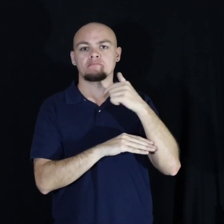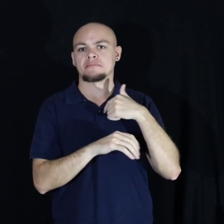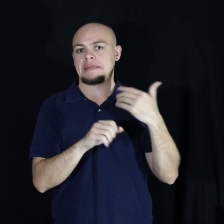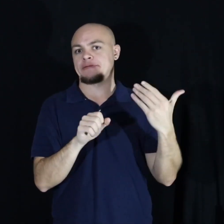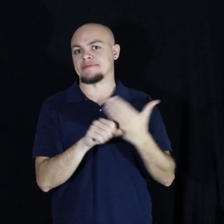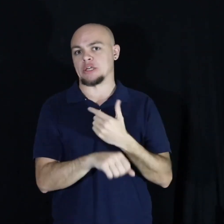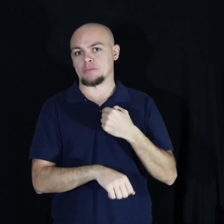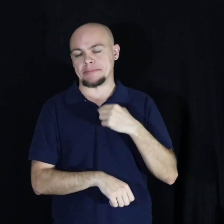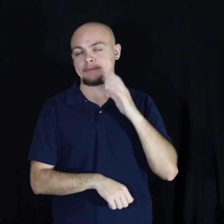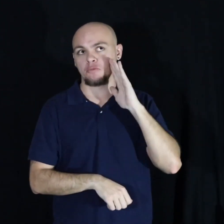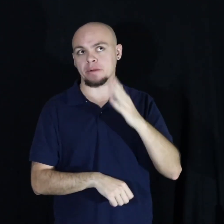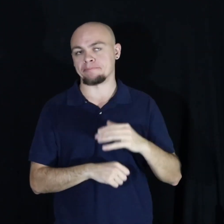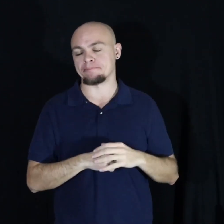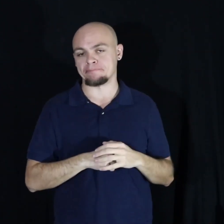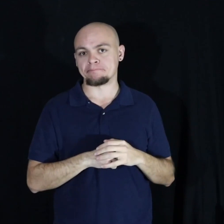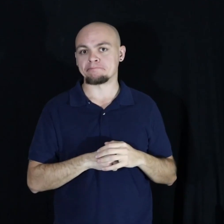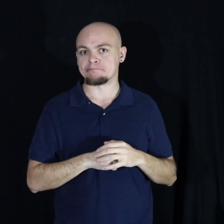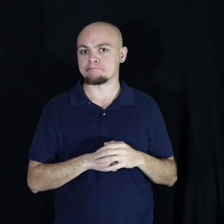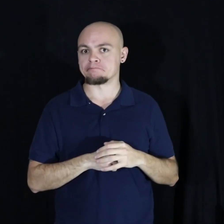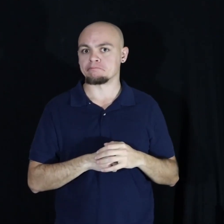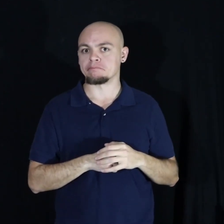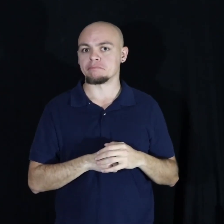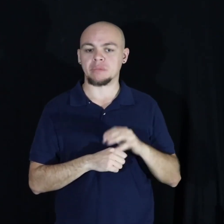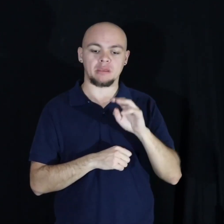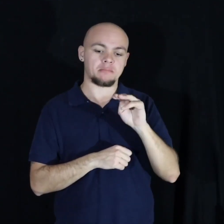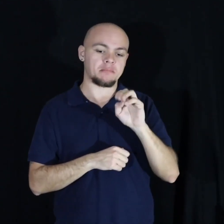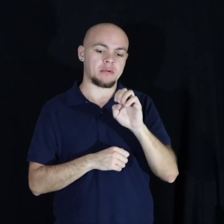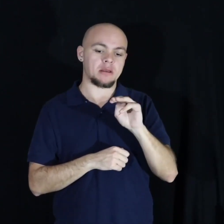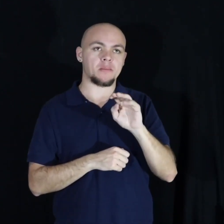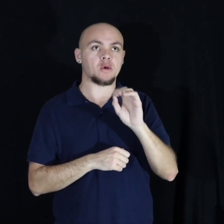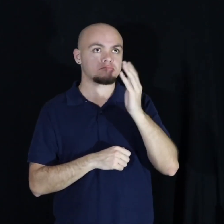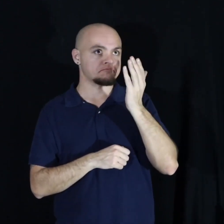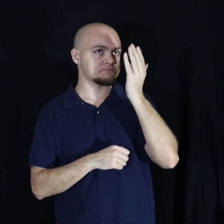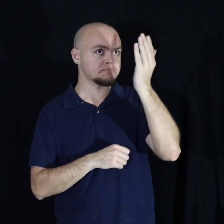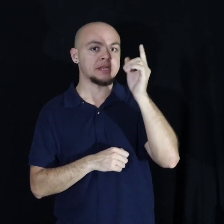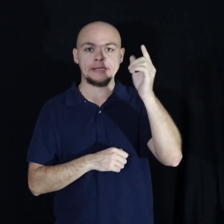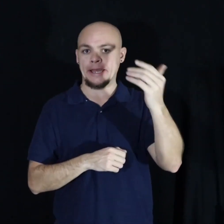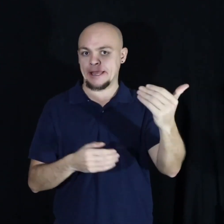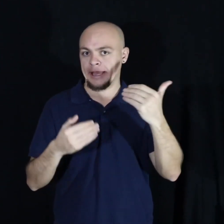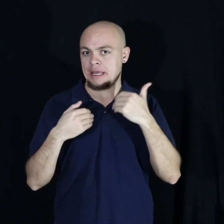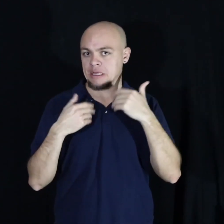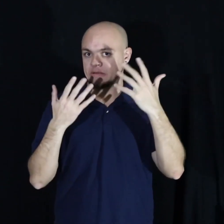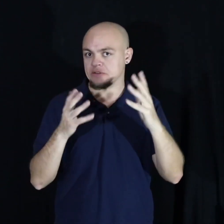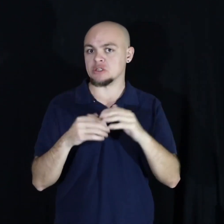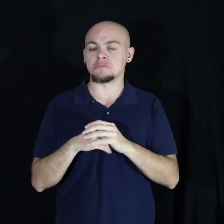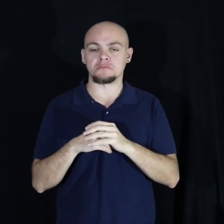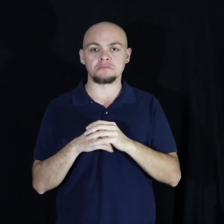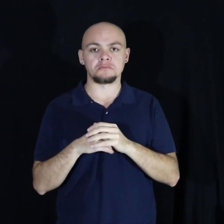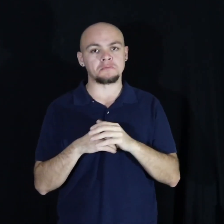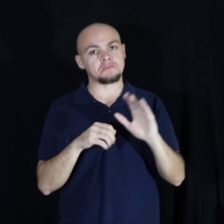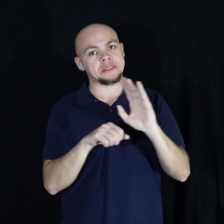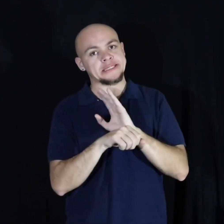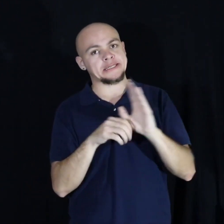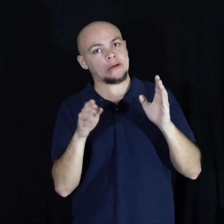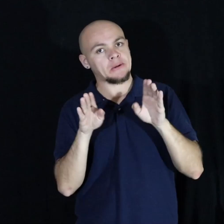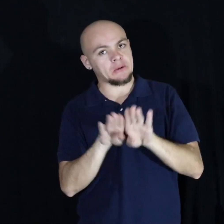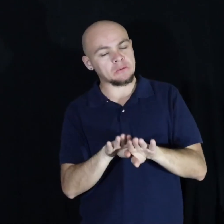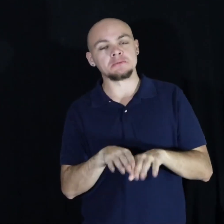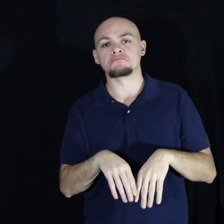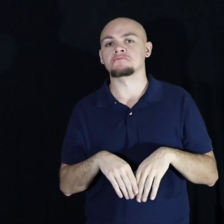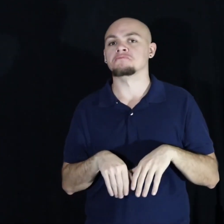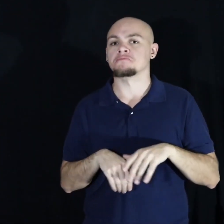day. So I send the memo, she lets me know he has it, it's the close of business. I essentially